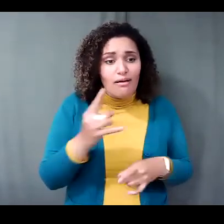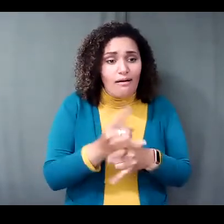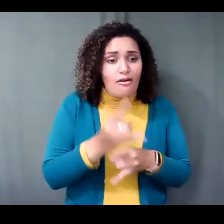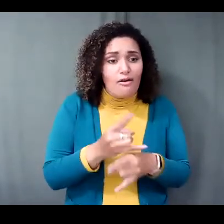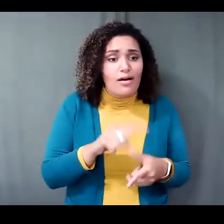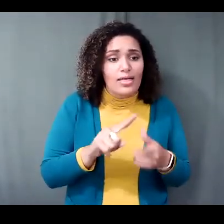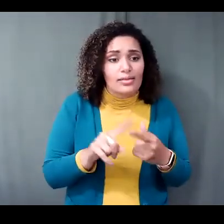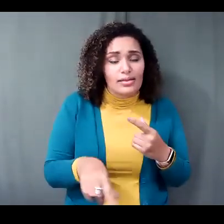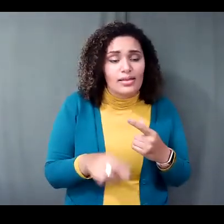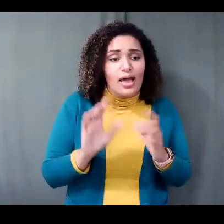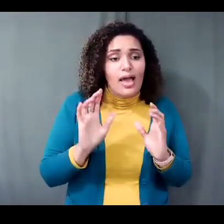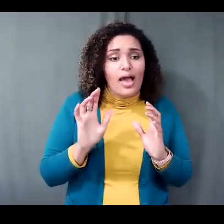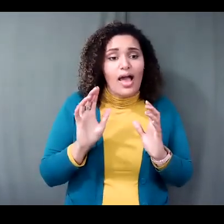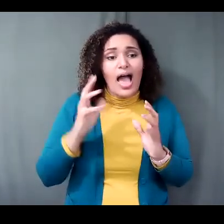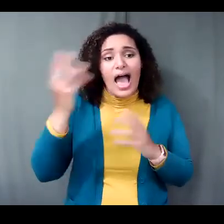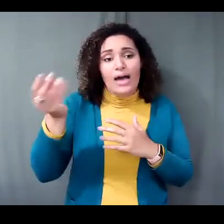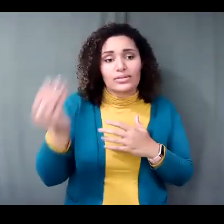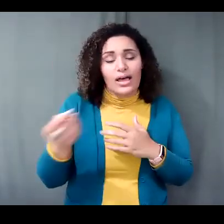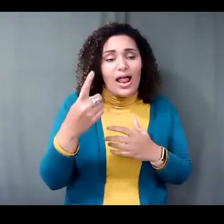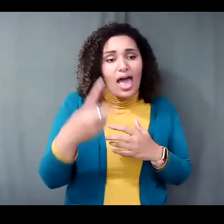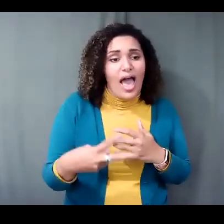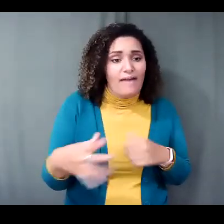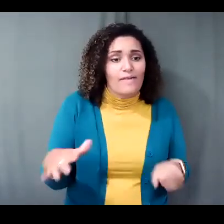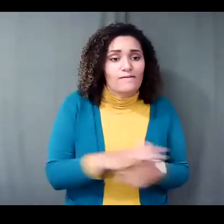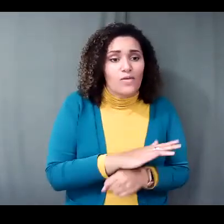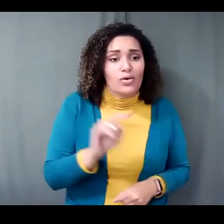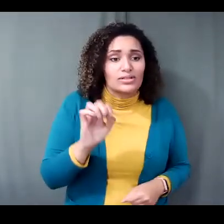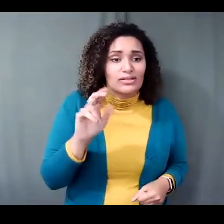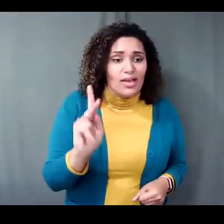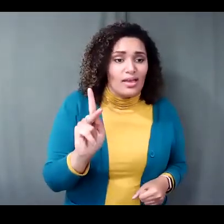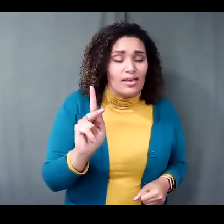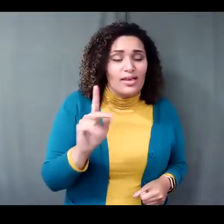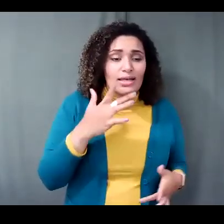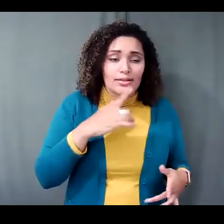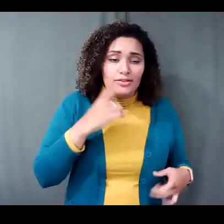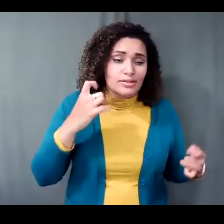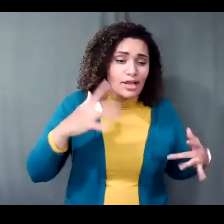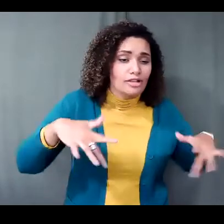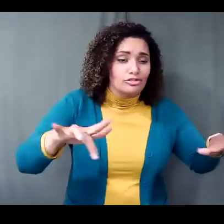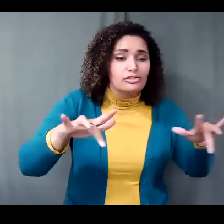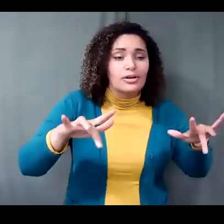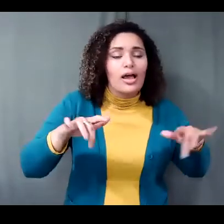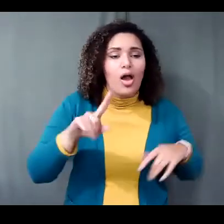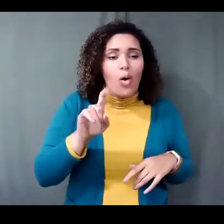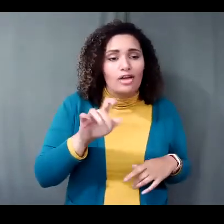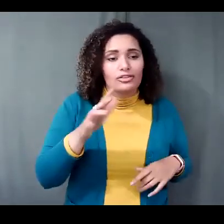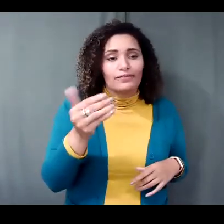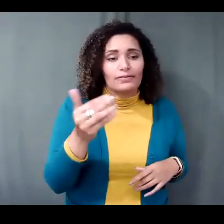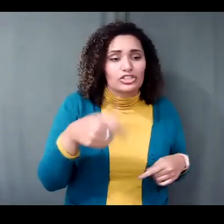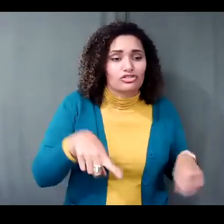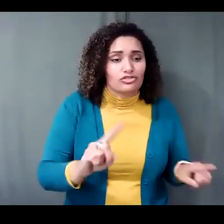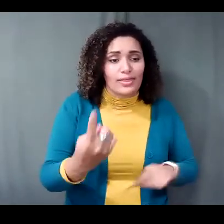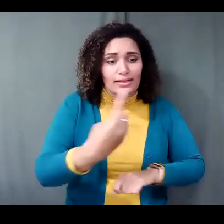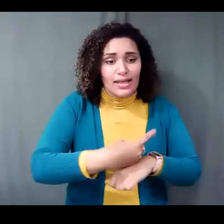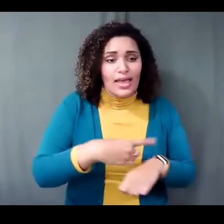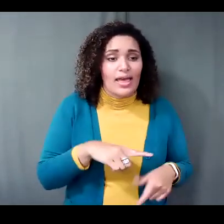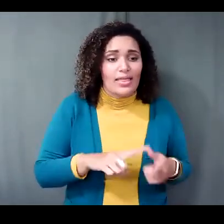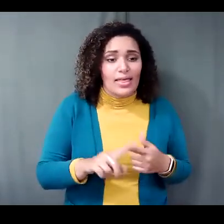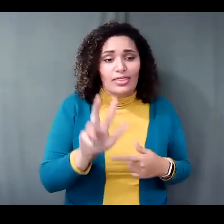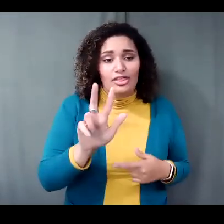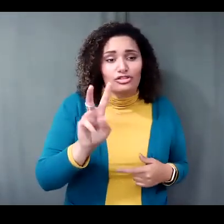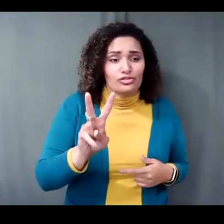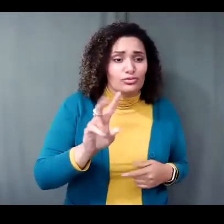it outside in a half full tank in the desert where it's 115 during the day and 32 at